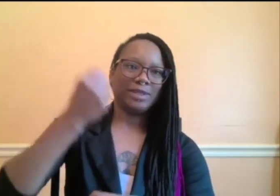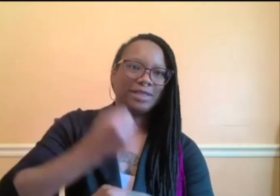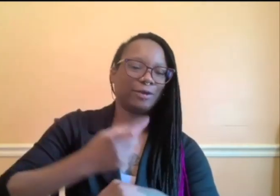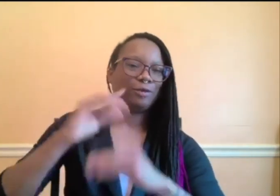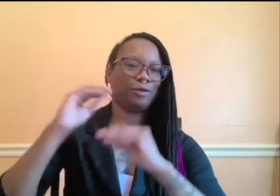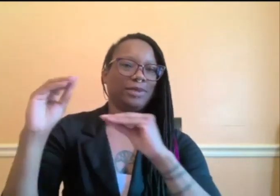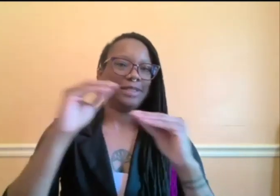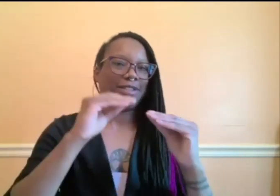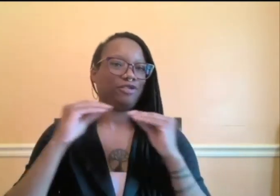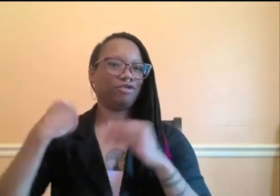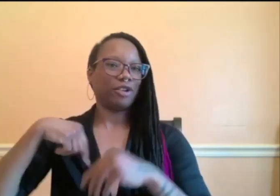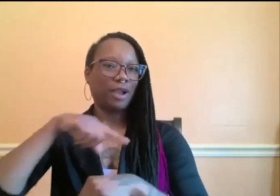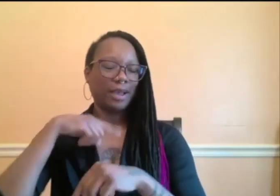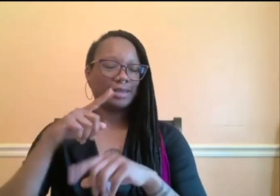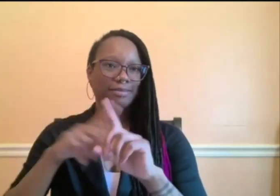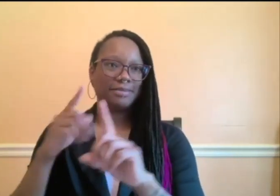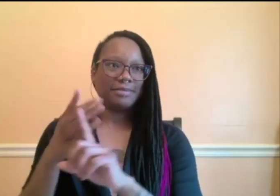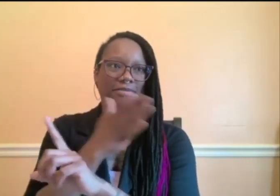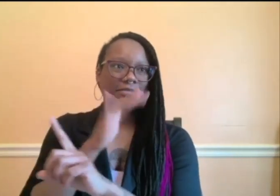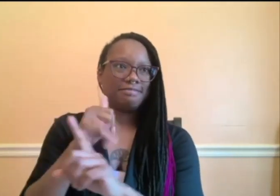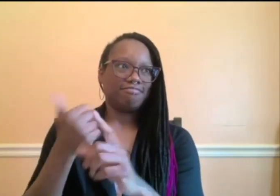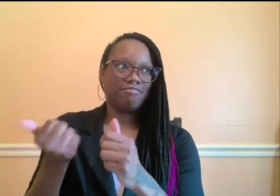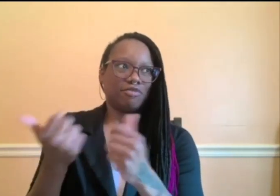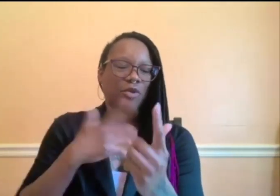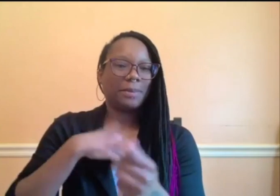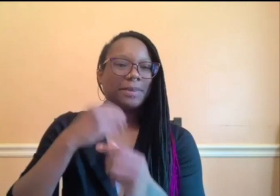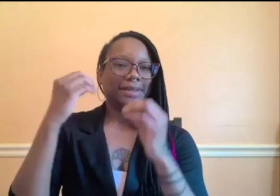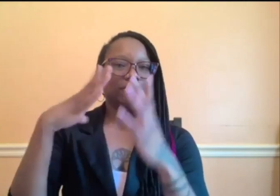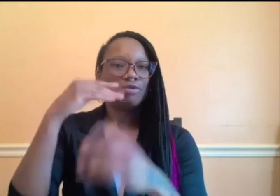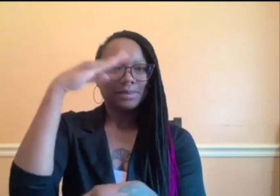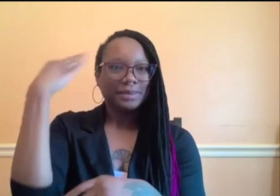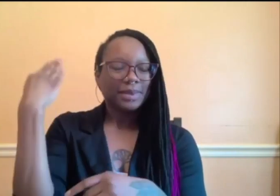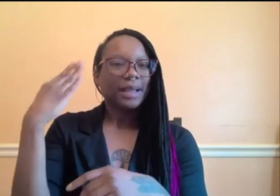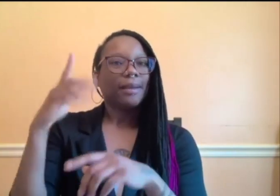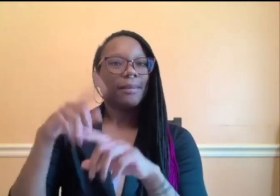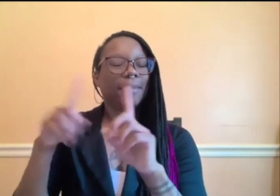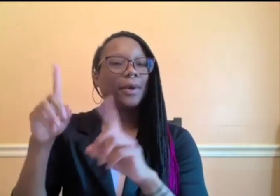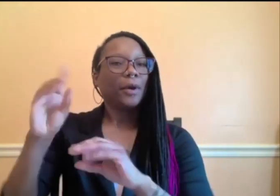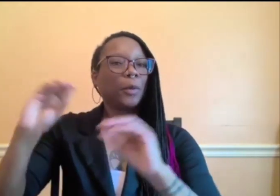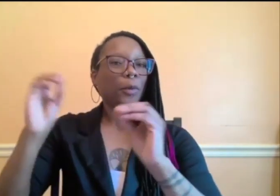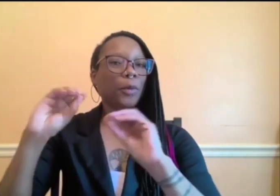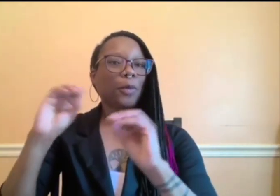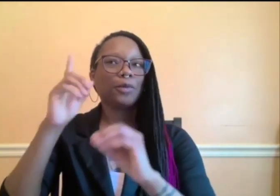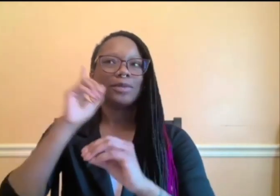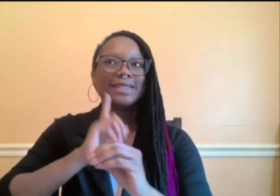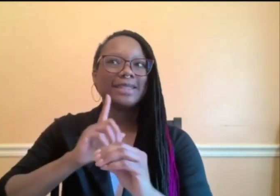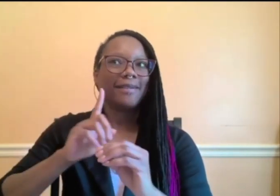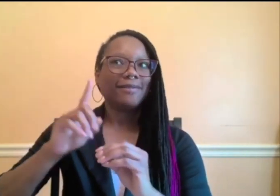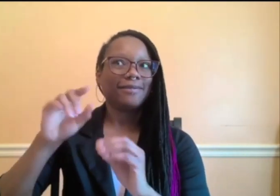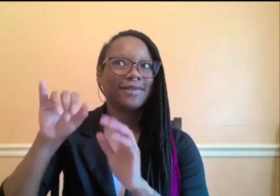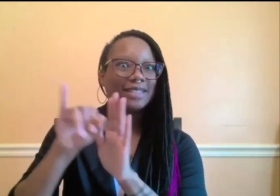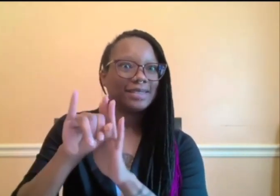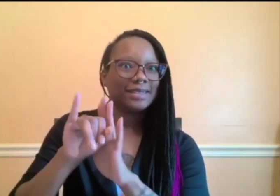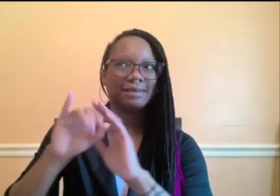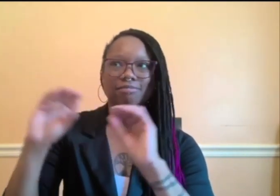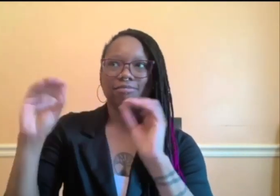from Europe and immigrated here to the United States. And at that time, almost all of my teachers were